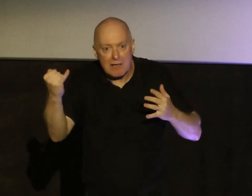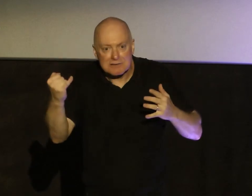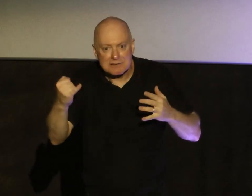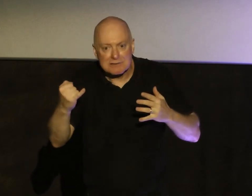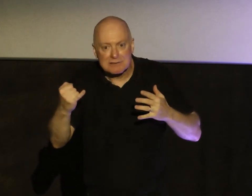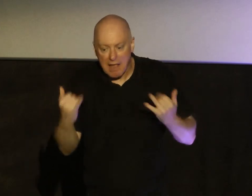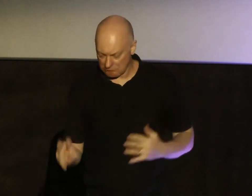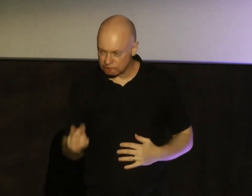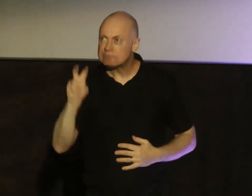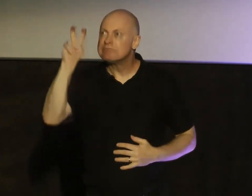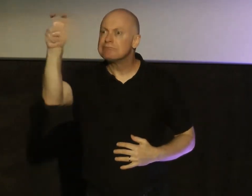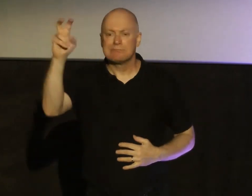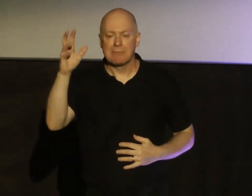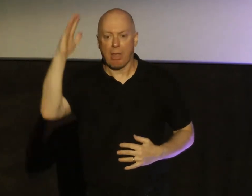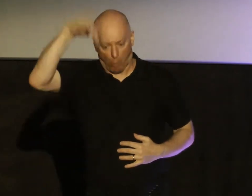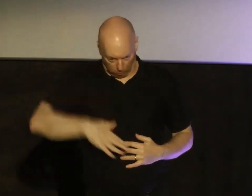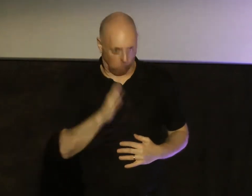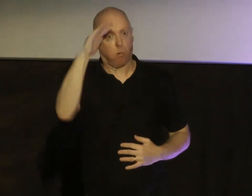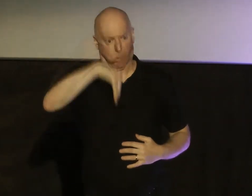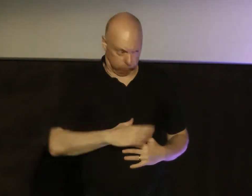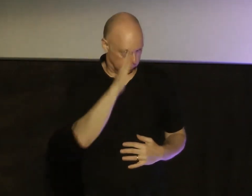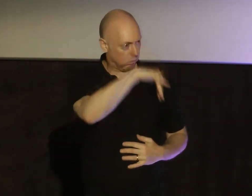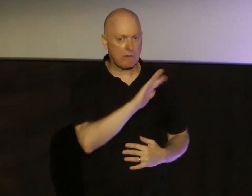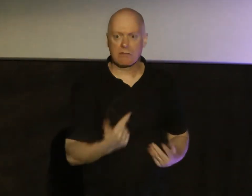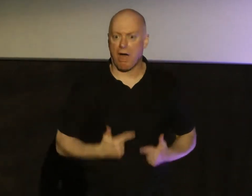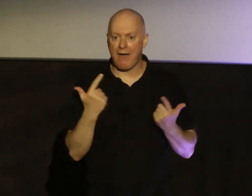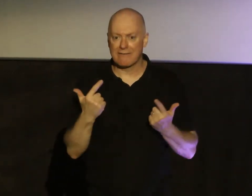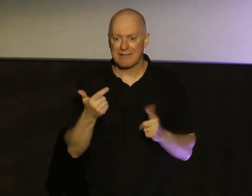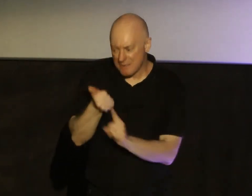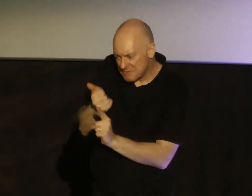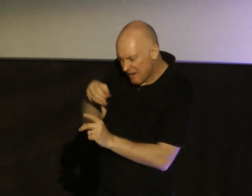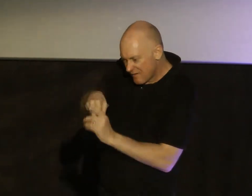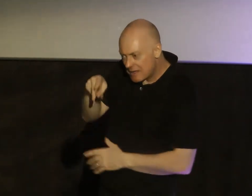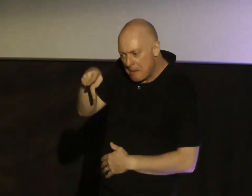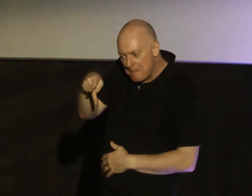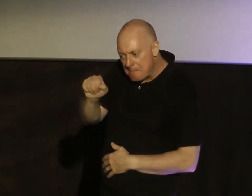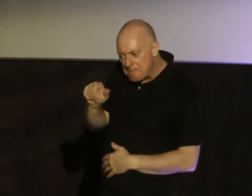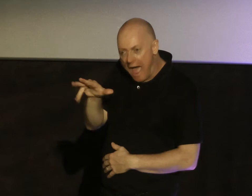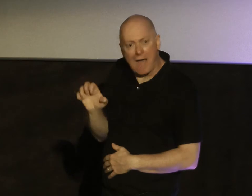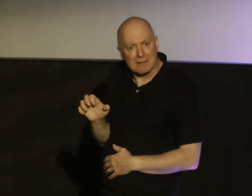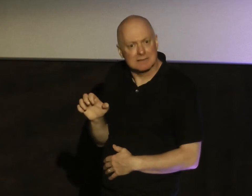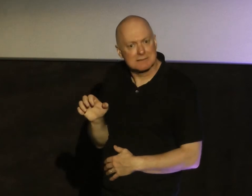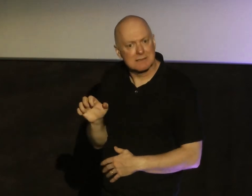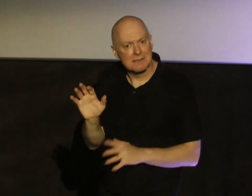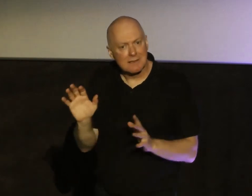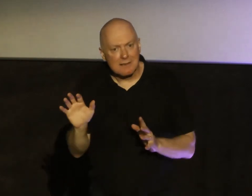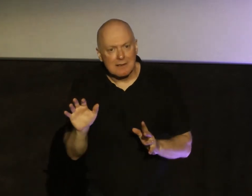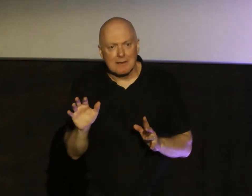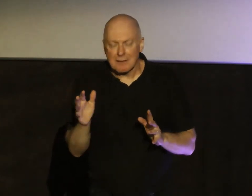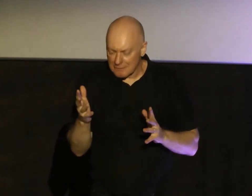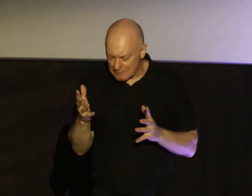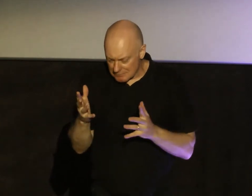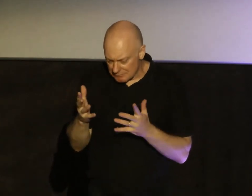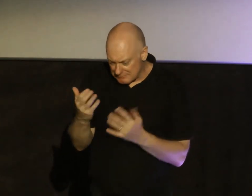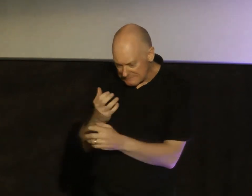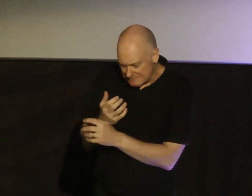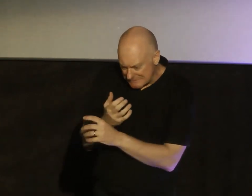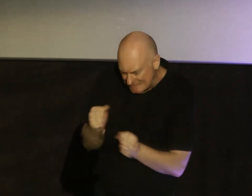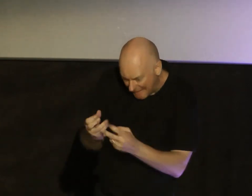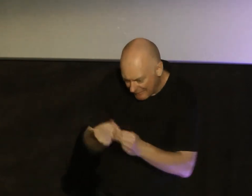command. He's in the palace. He's putting together this strategy that will preserve the land from famine. And